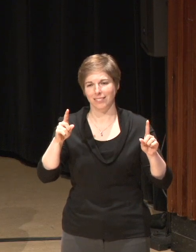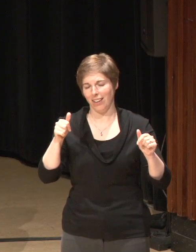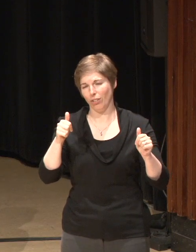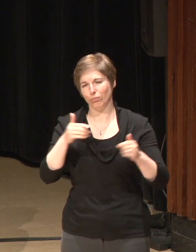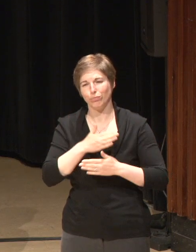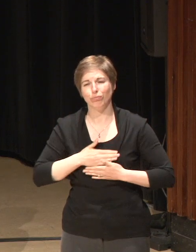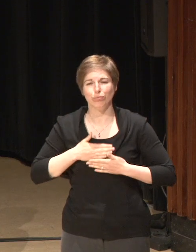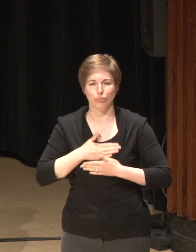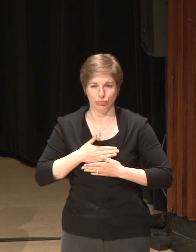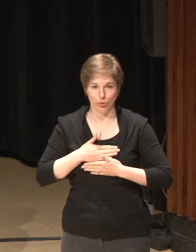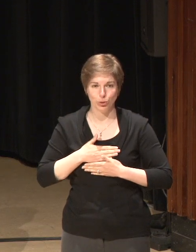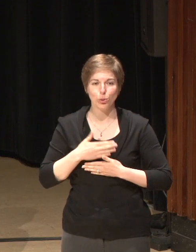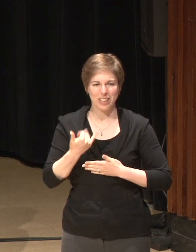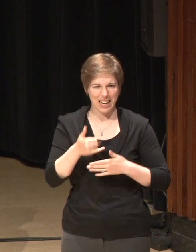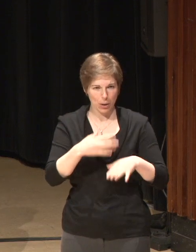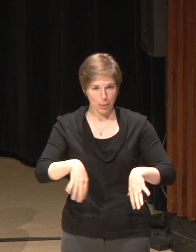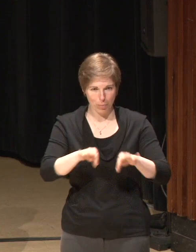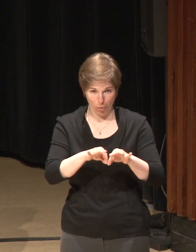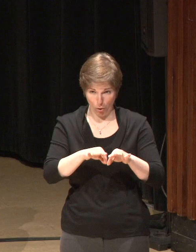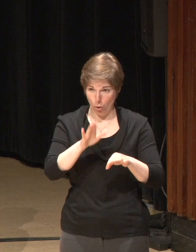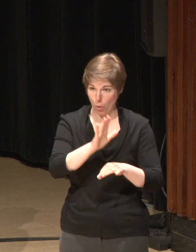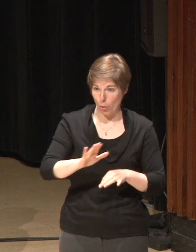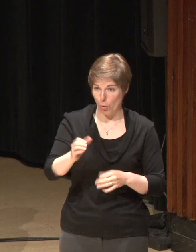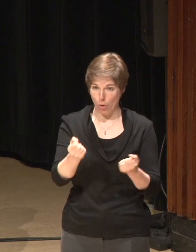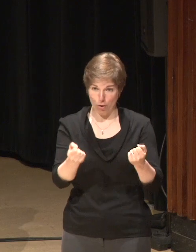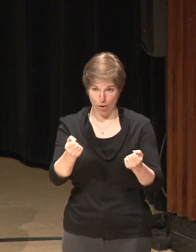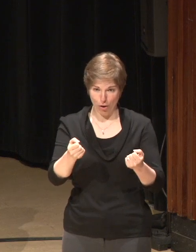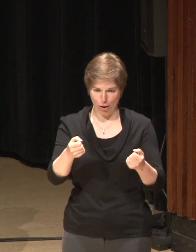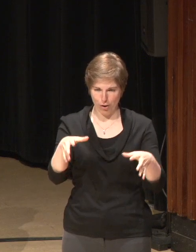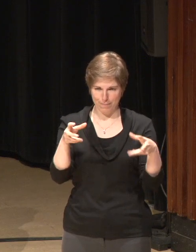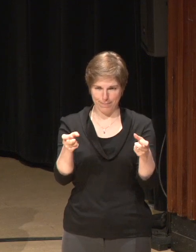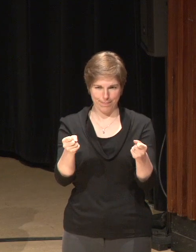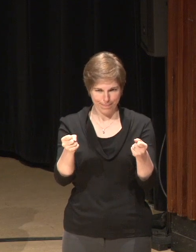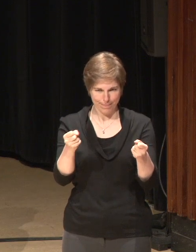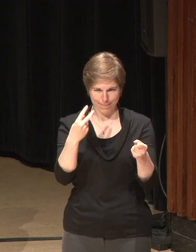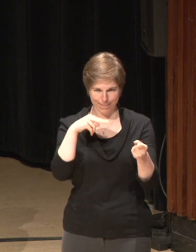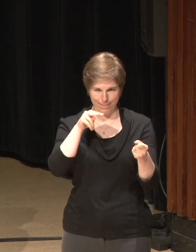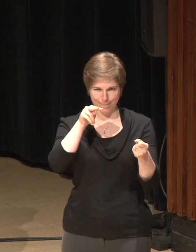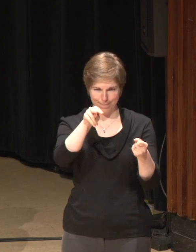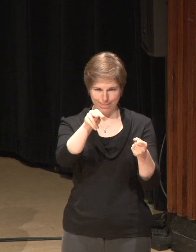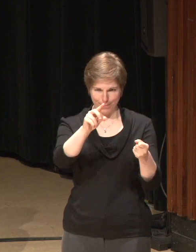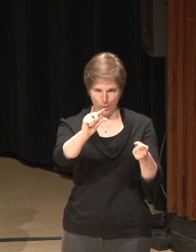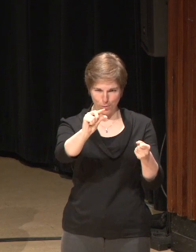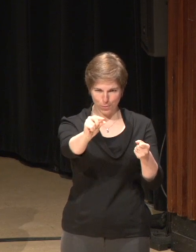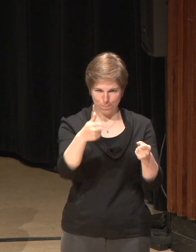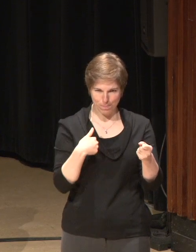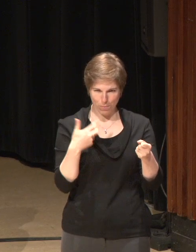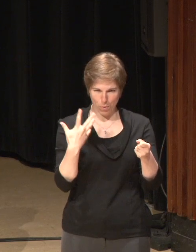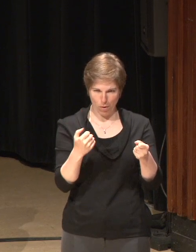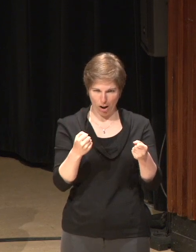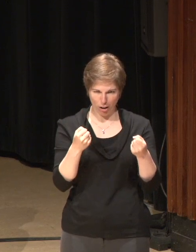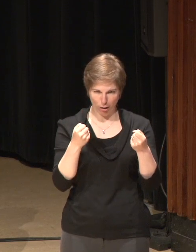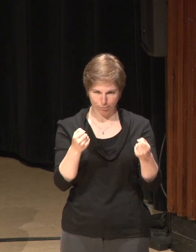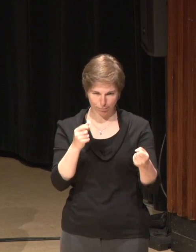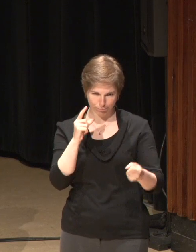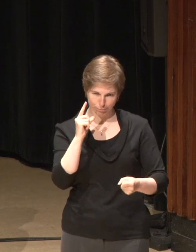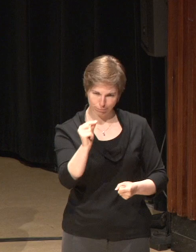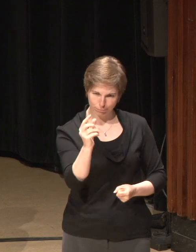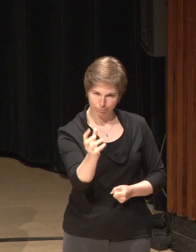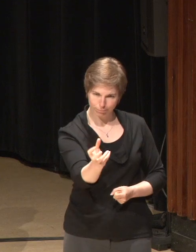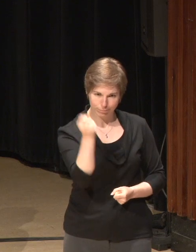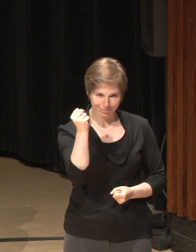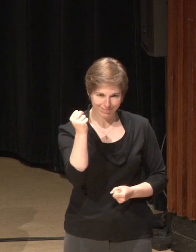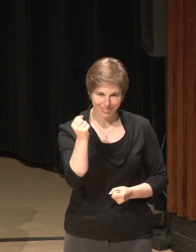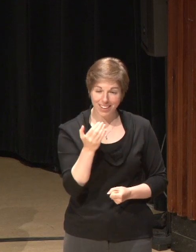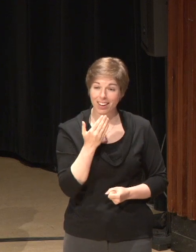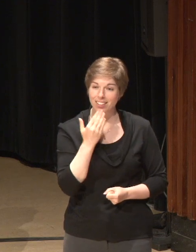both hands, keep your eye on the horizon, and drive towards your prosperous futures. Thank you for sharing